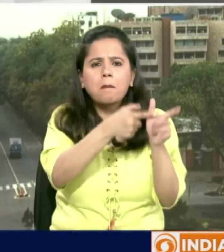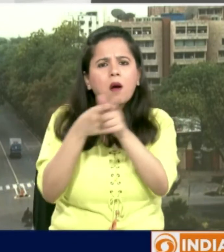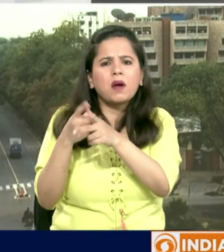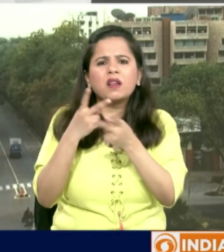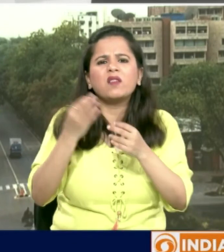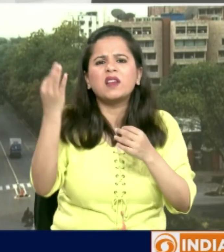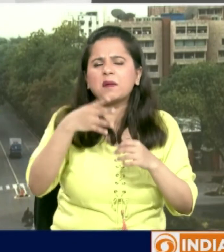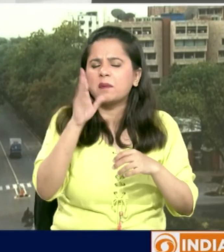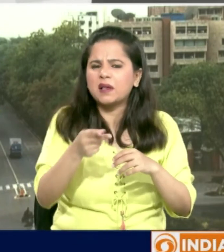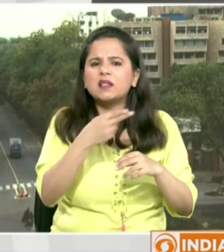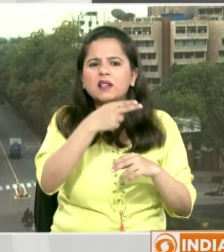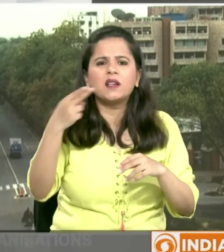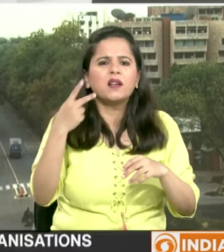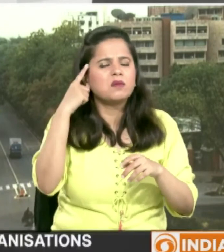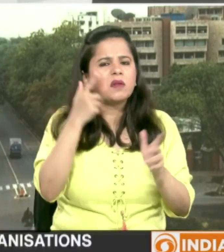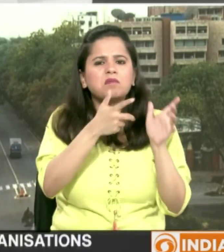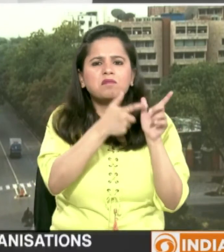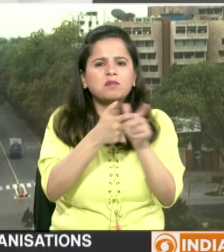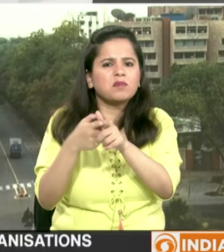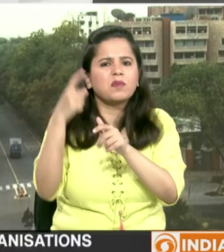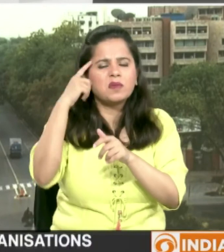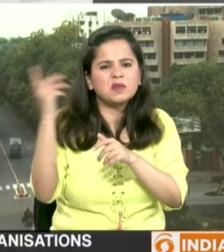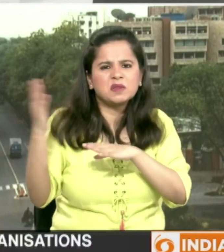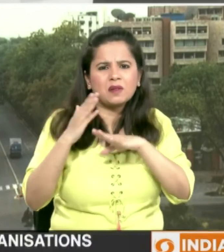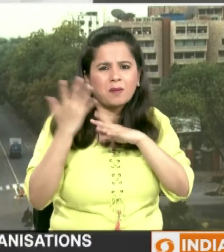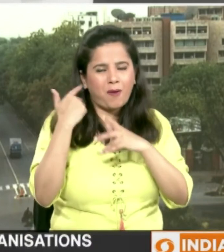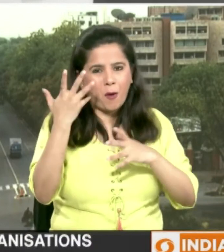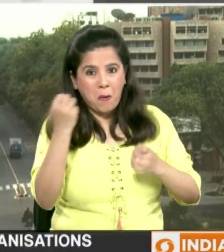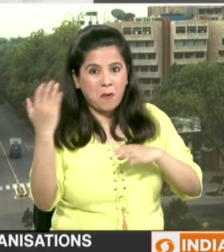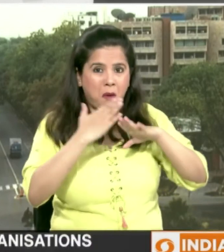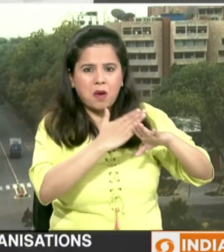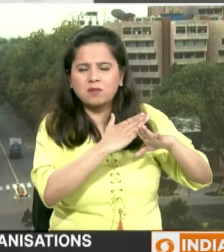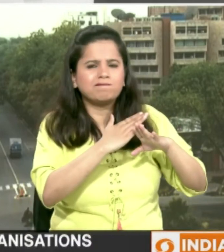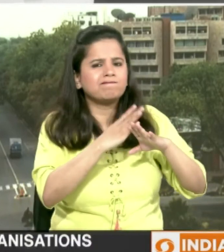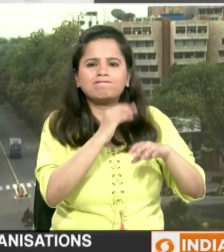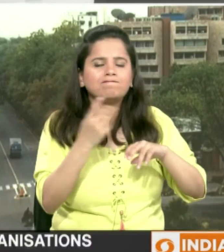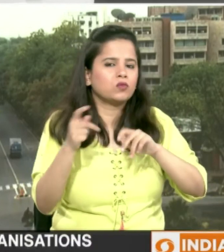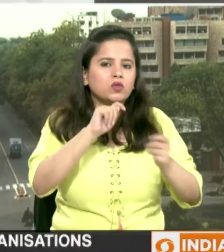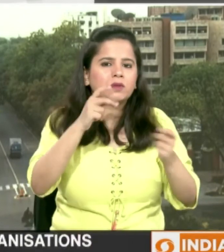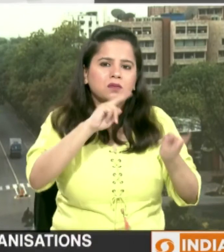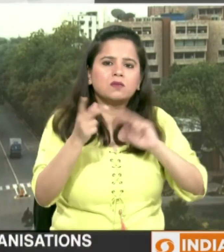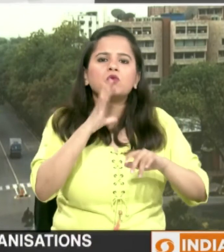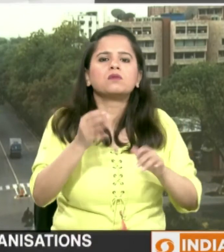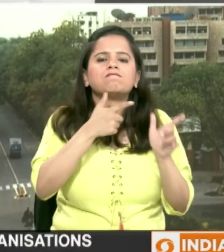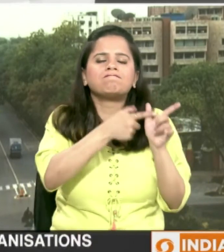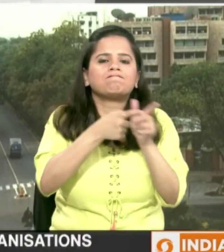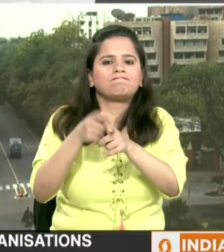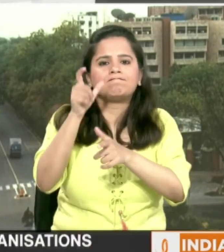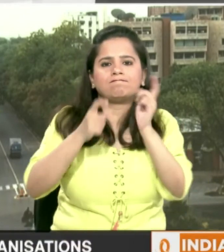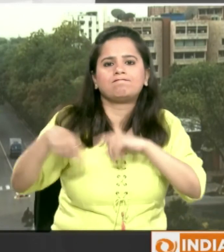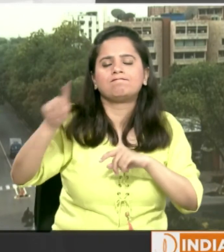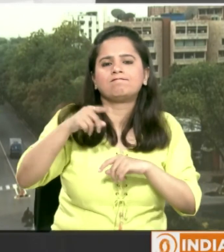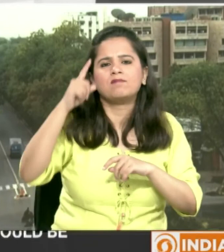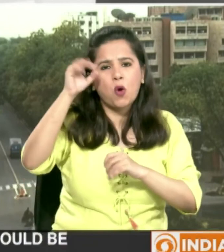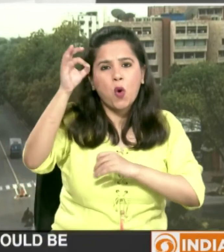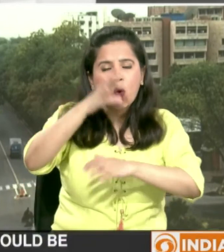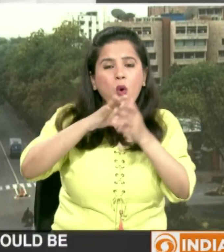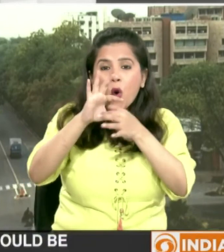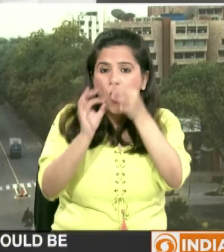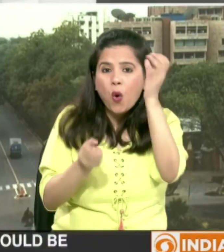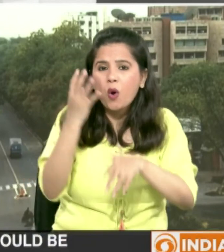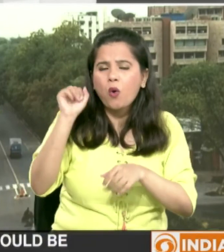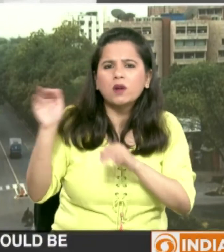name. There should be no doubt about that whatsoever, and this is a terrorist organization